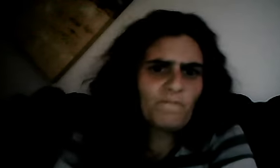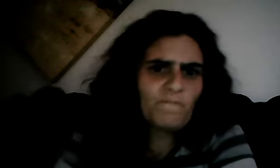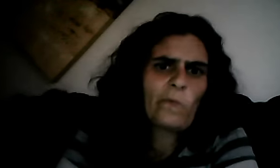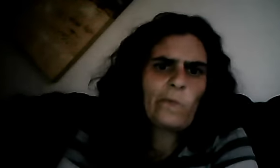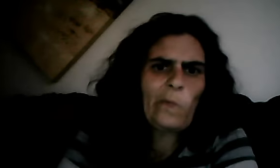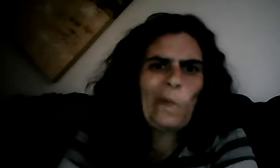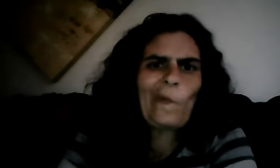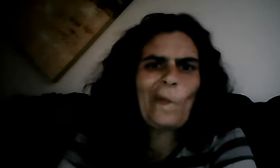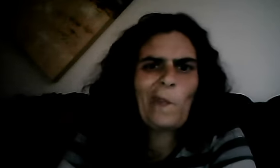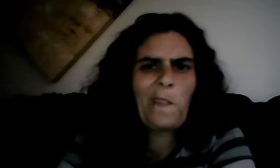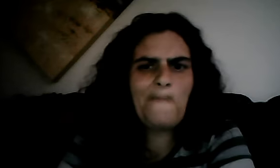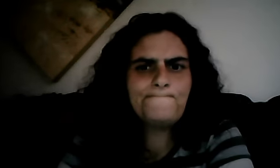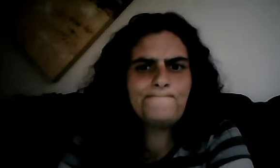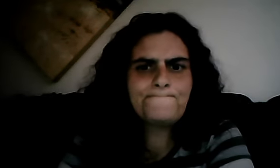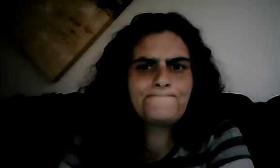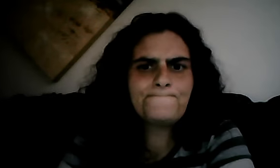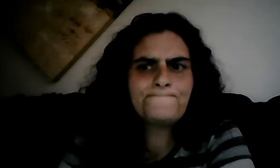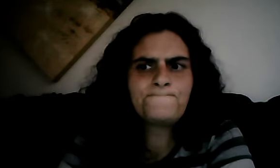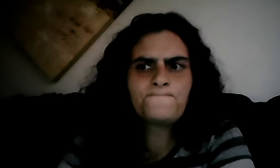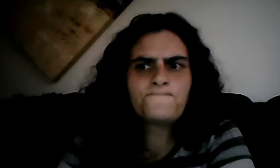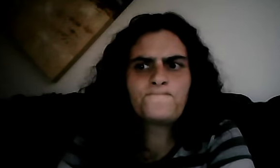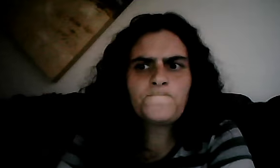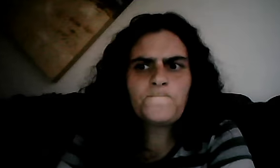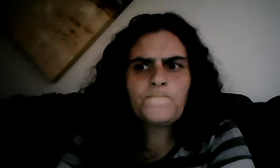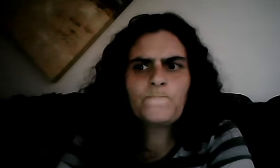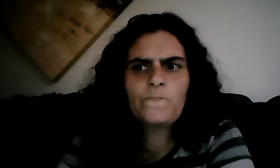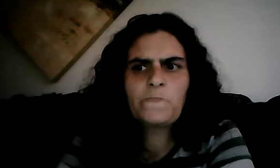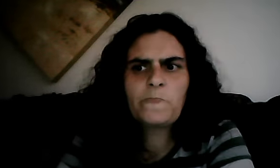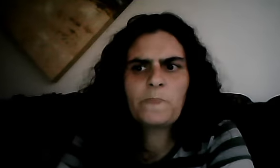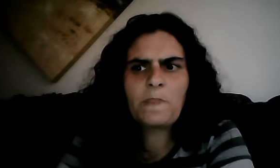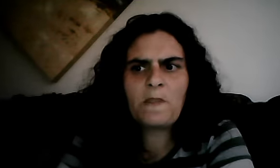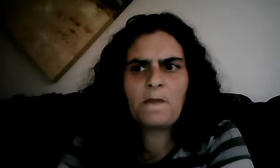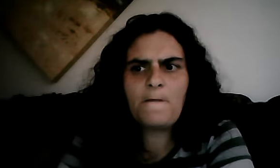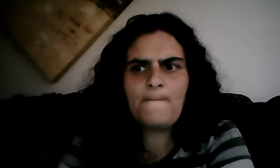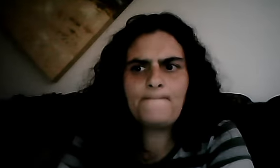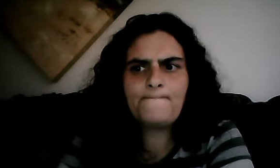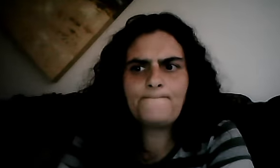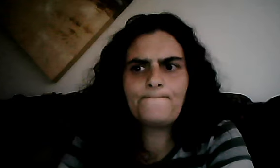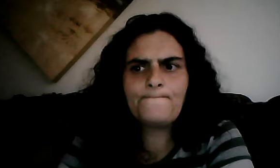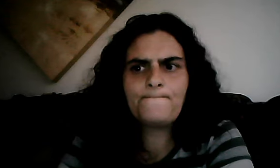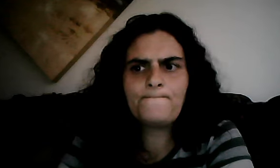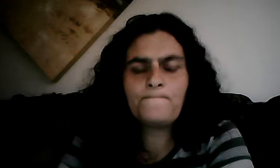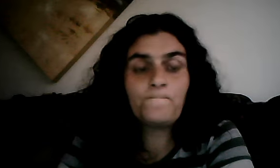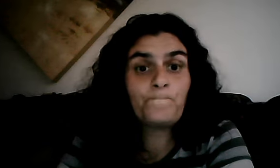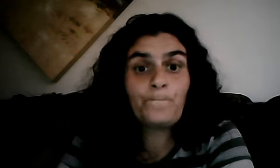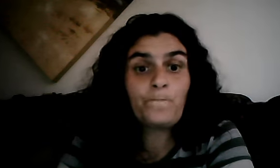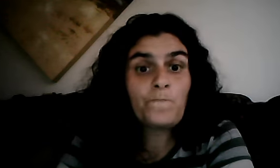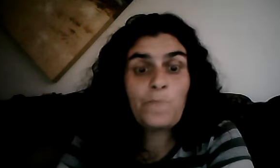Quite enough of this! Now go to your room! Dad, I believe he said Kick scratched your car. Scratch?